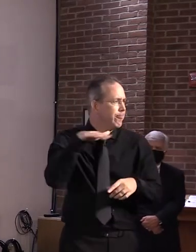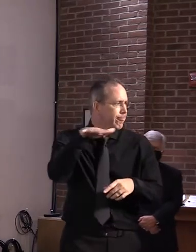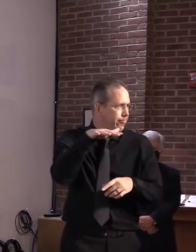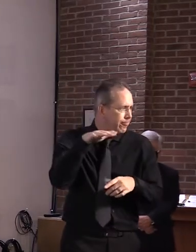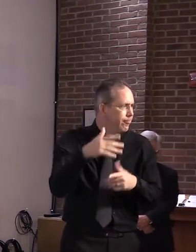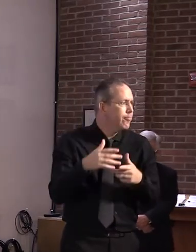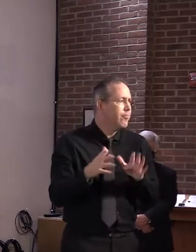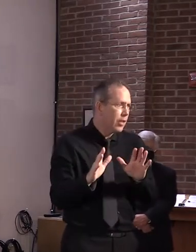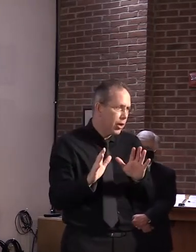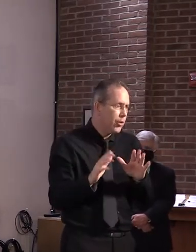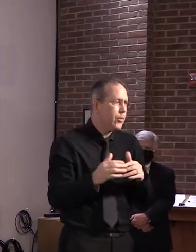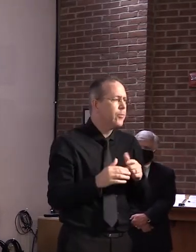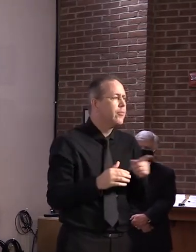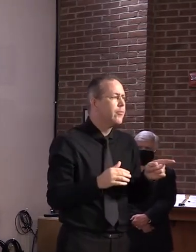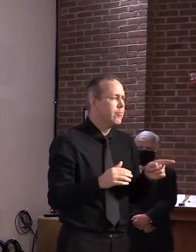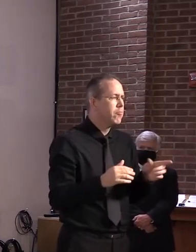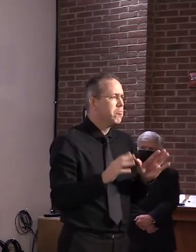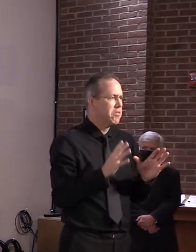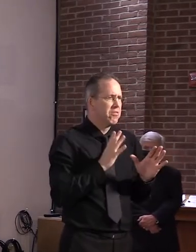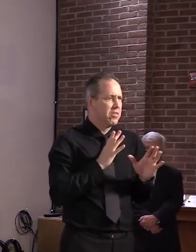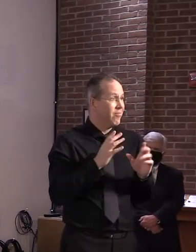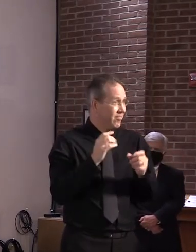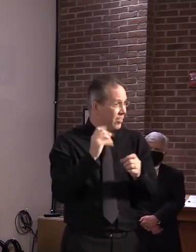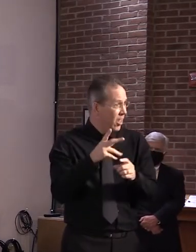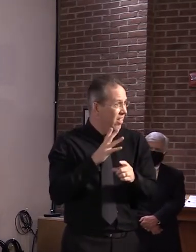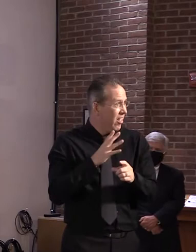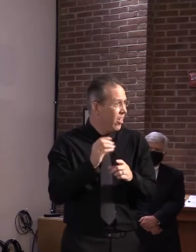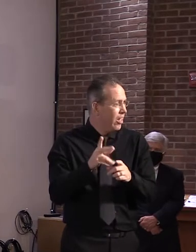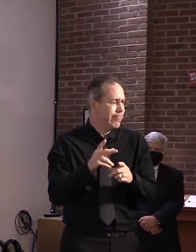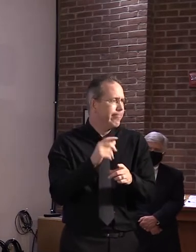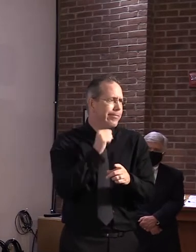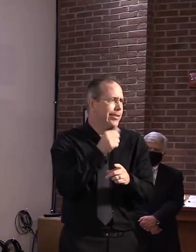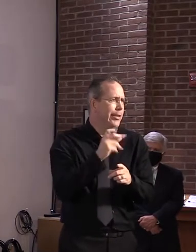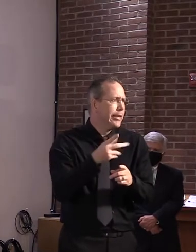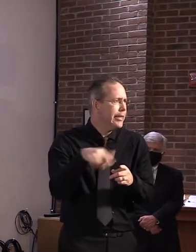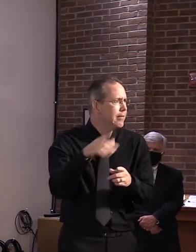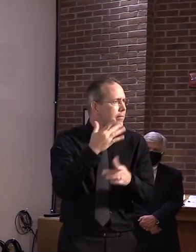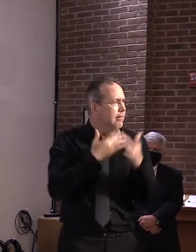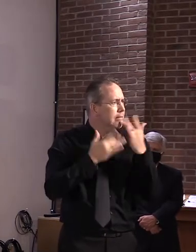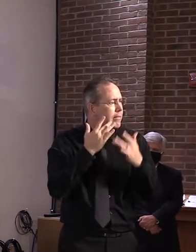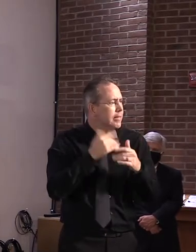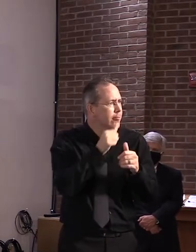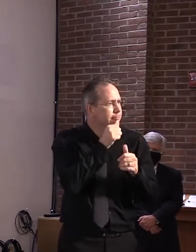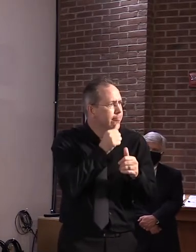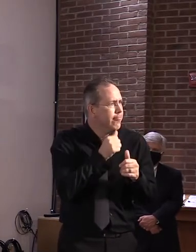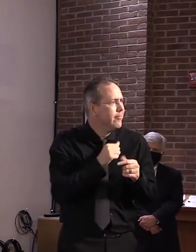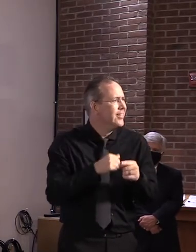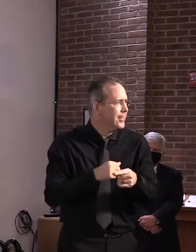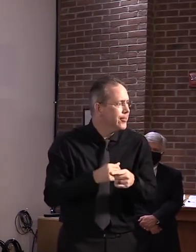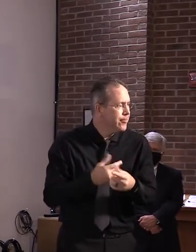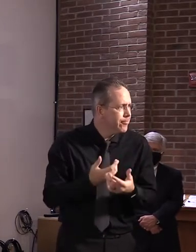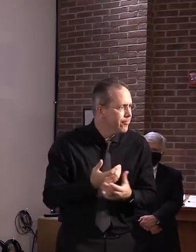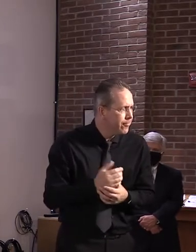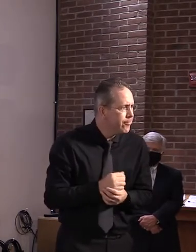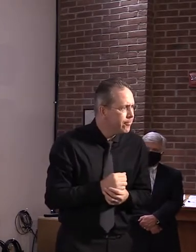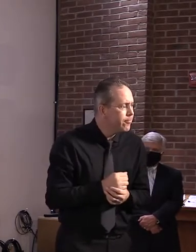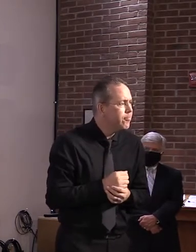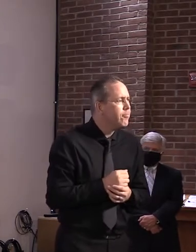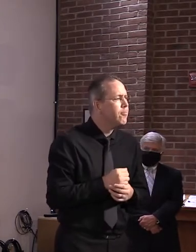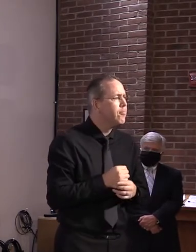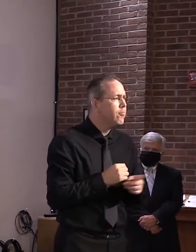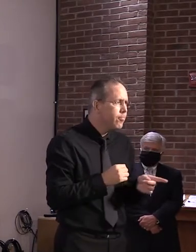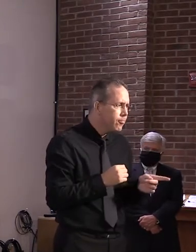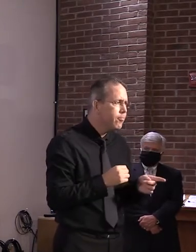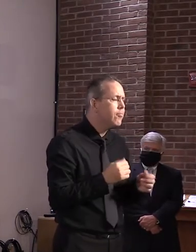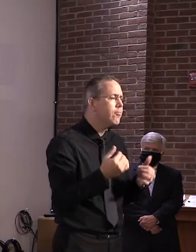just all get exposed to the virus because most of them aren't going to die, it's going to be fine, because you have to realize there are still